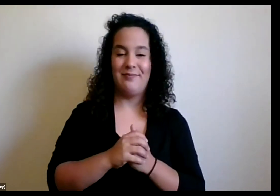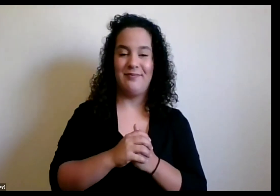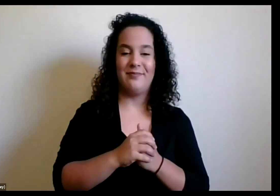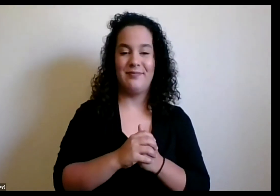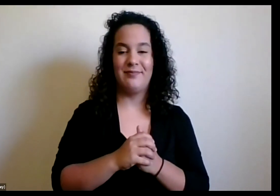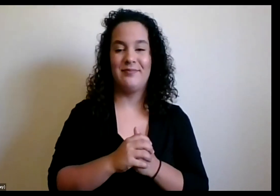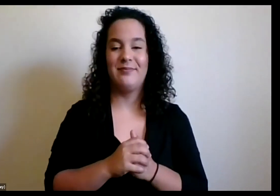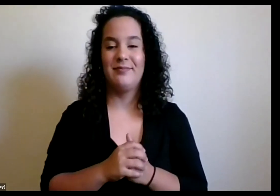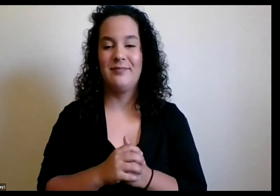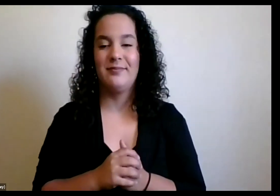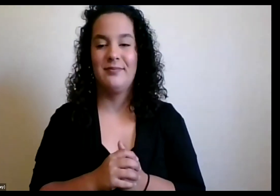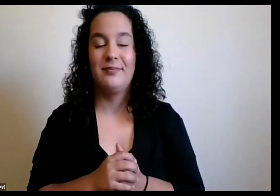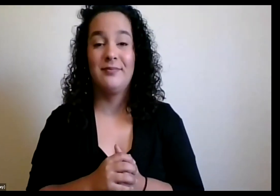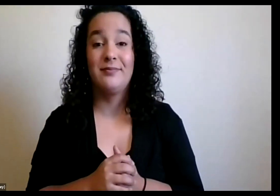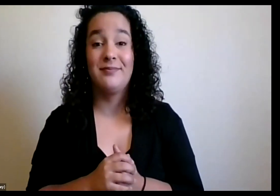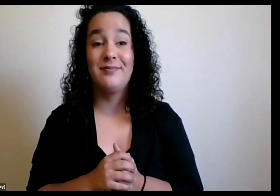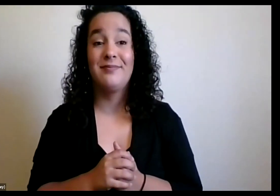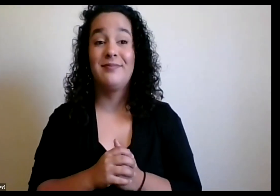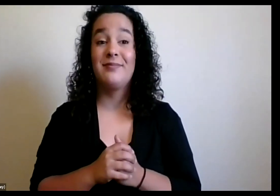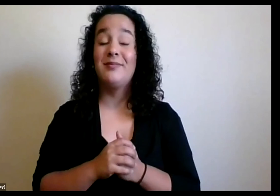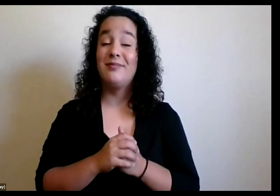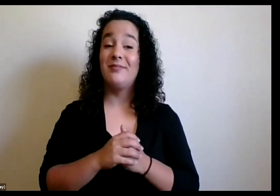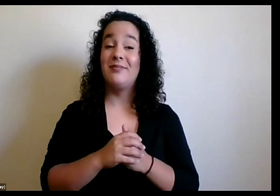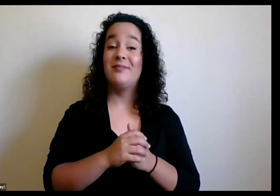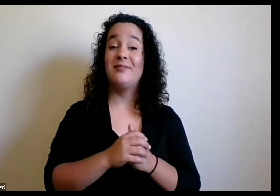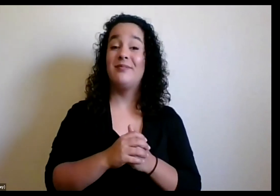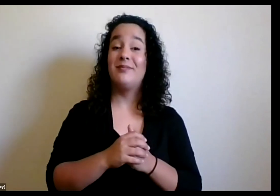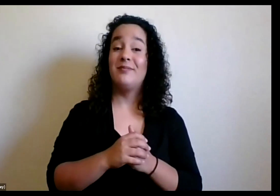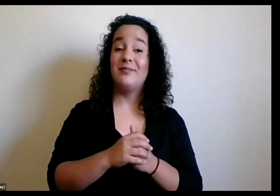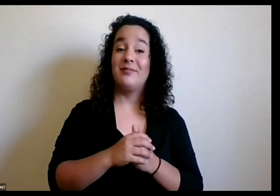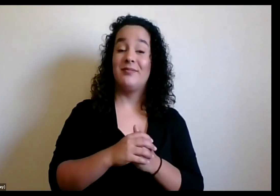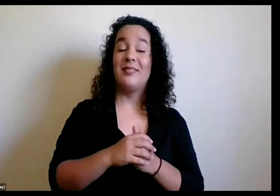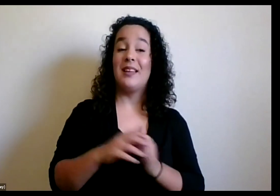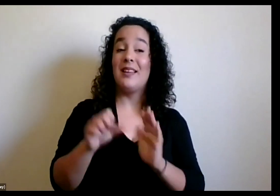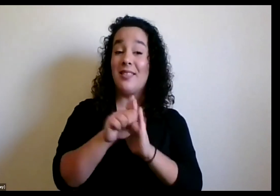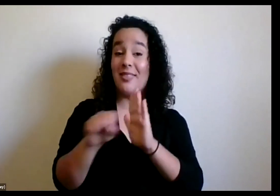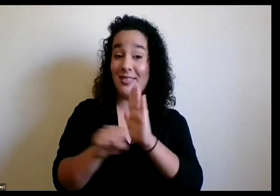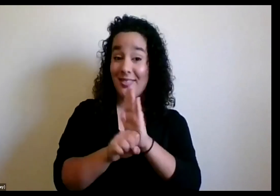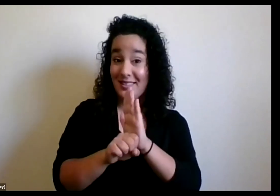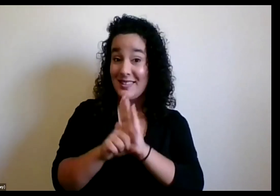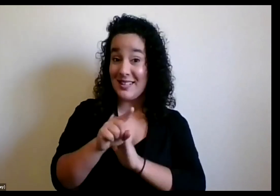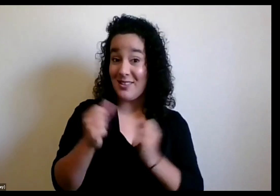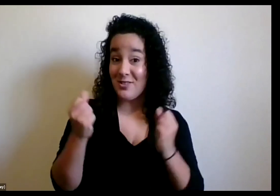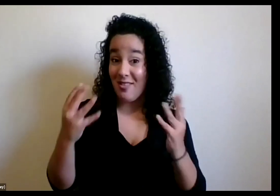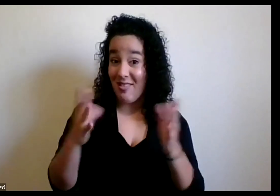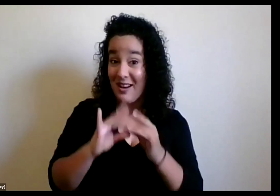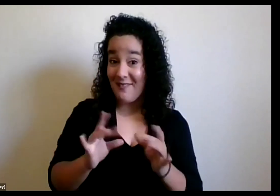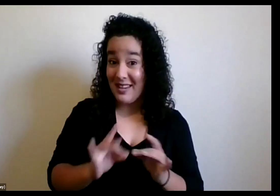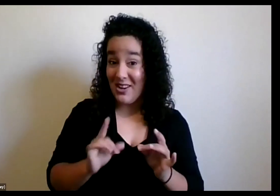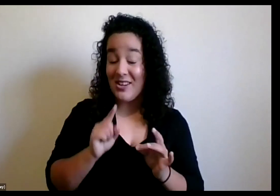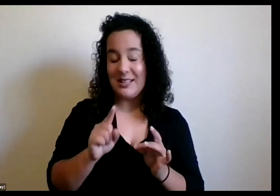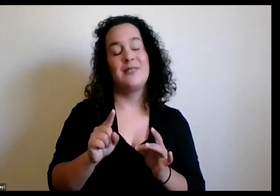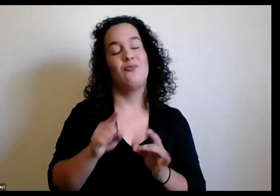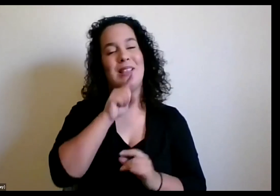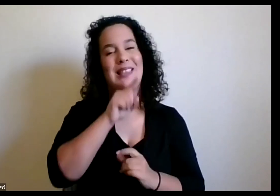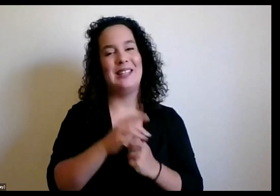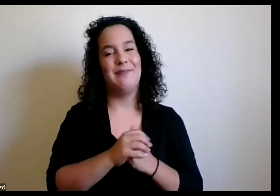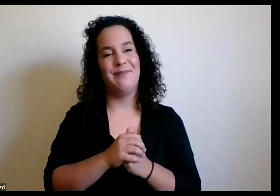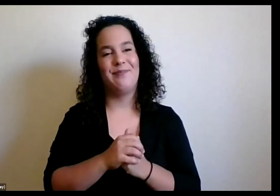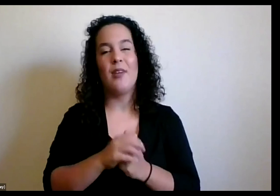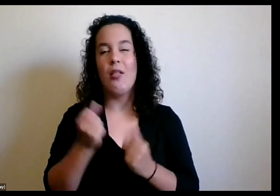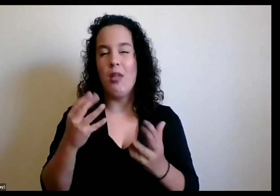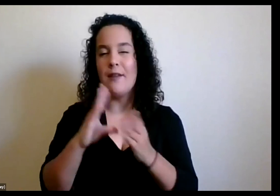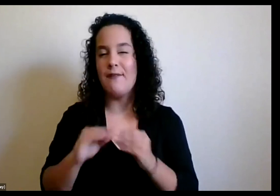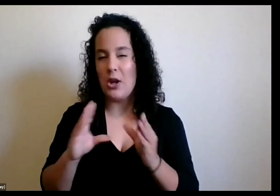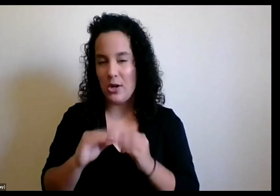that across the state, there has been a bit of a just disjointed narrative, a lot of different narratives, maybe I should say. So the intent